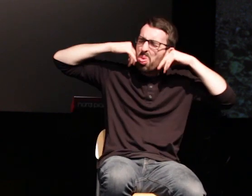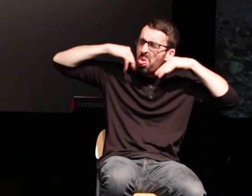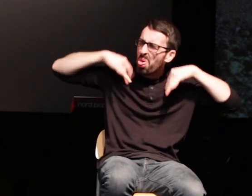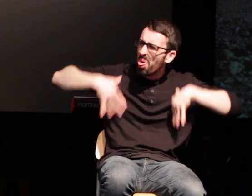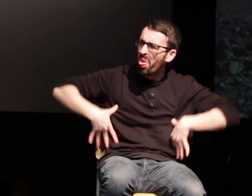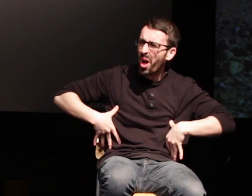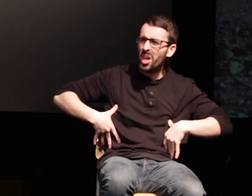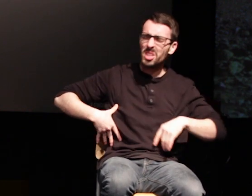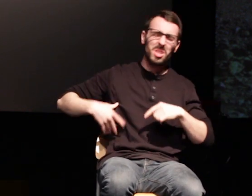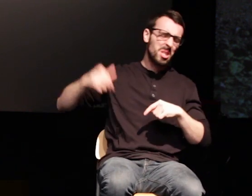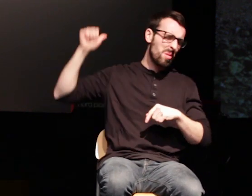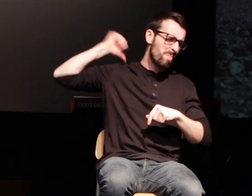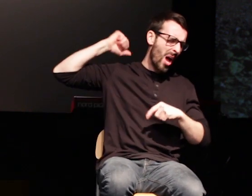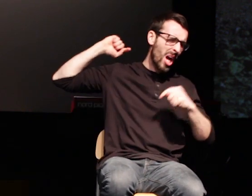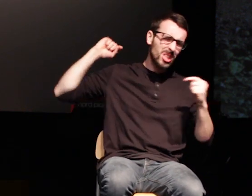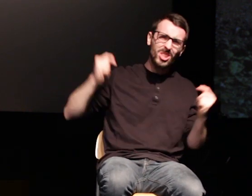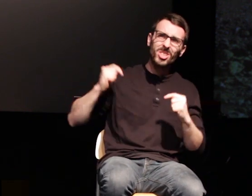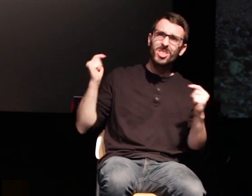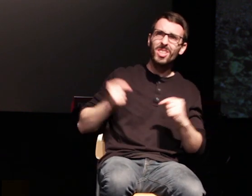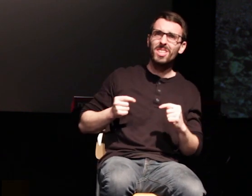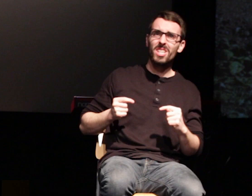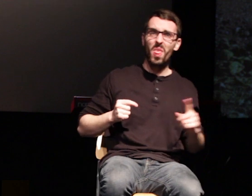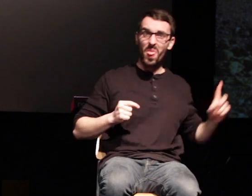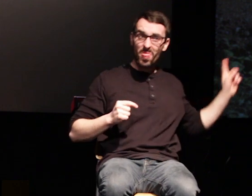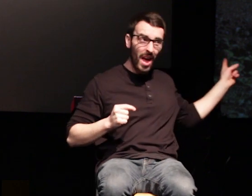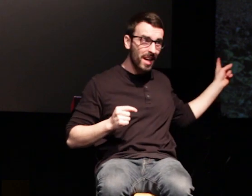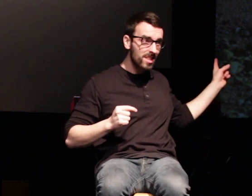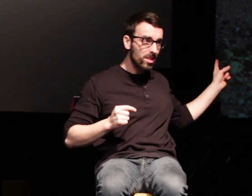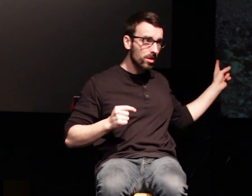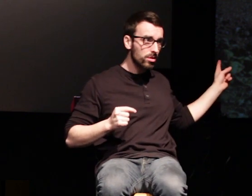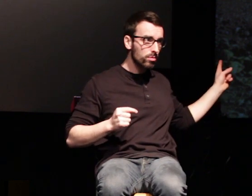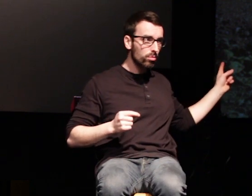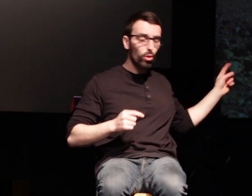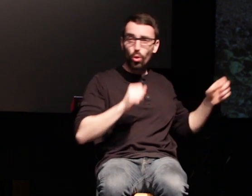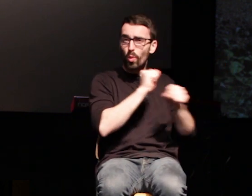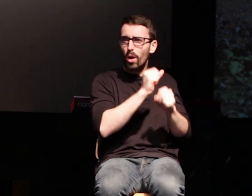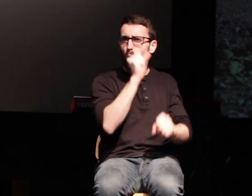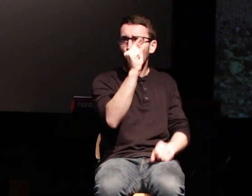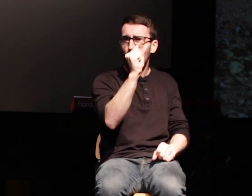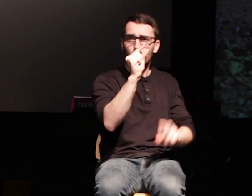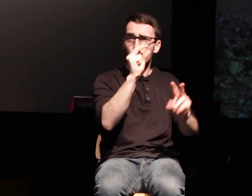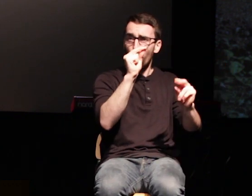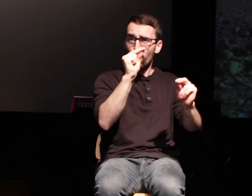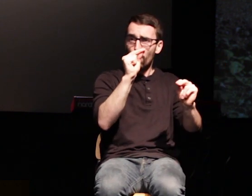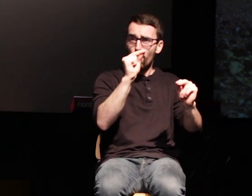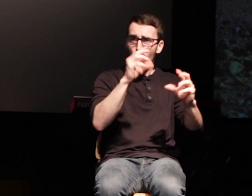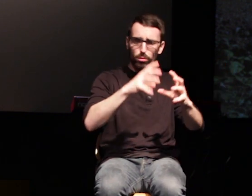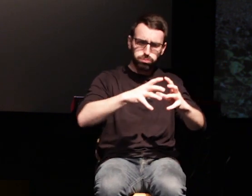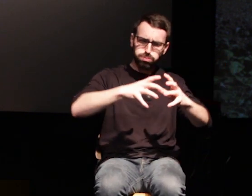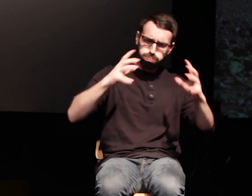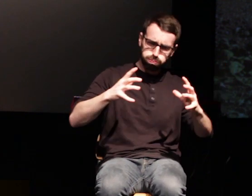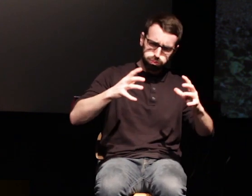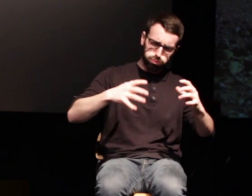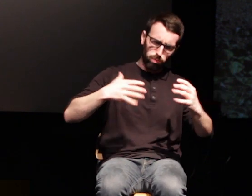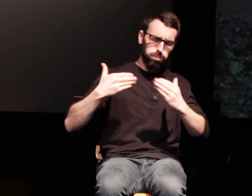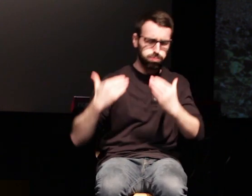back hurts and you got, I mean, look at, that's not a light rock. We're not talking pebbles, we're talking boulders. And so I just went, no, no thanks. But here's